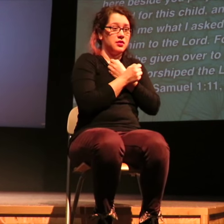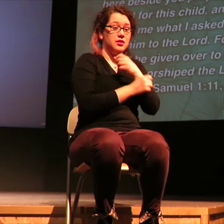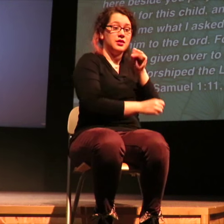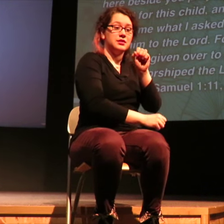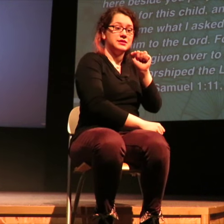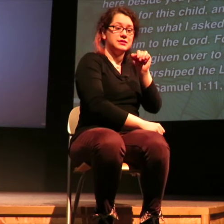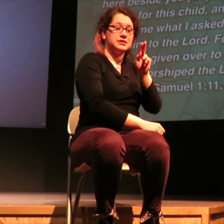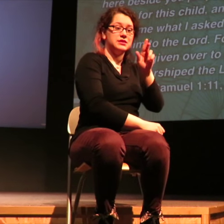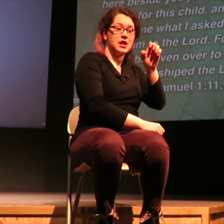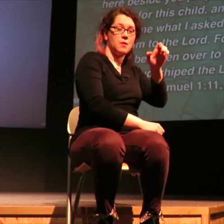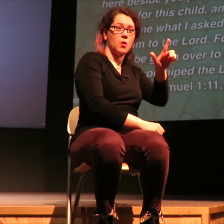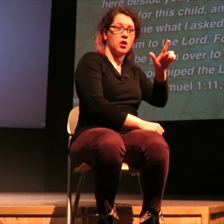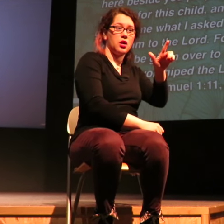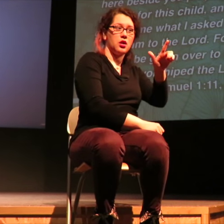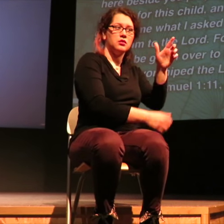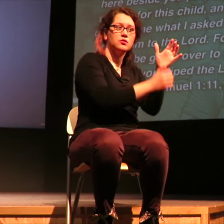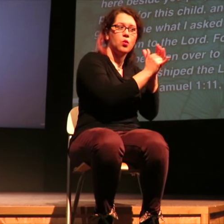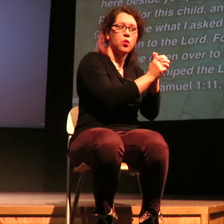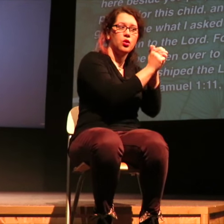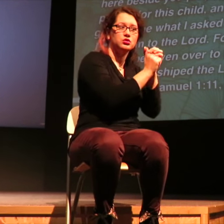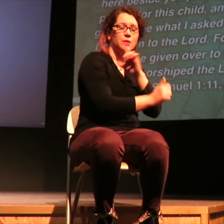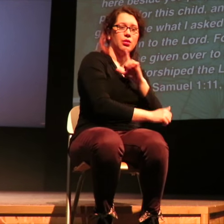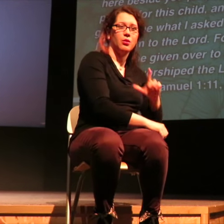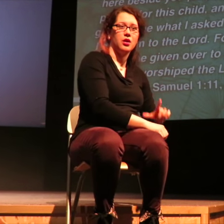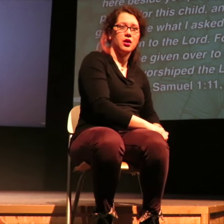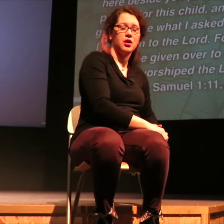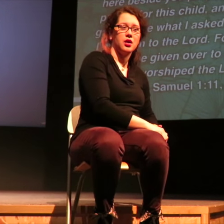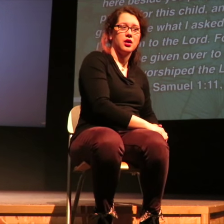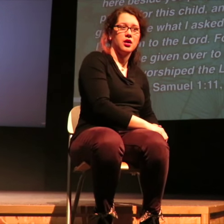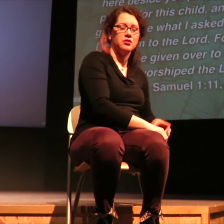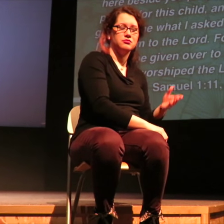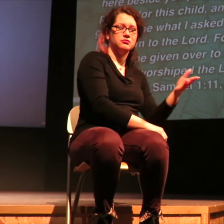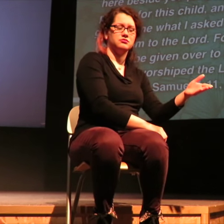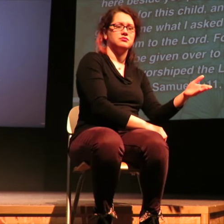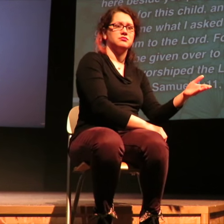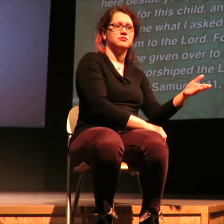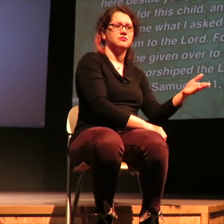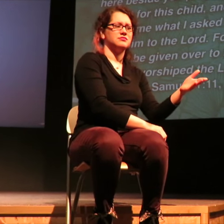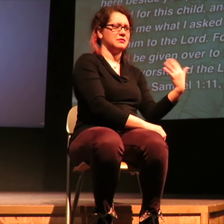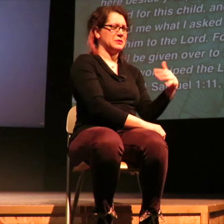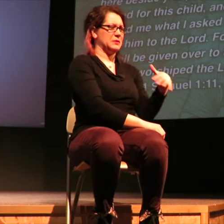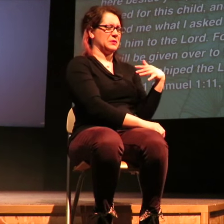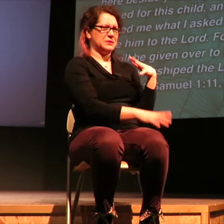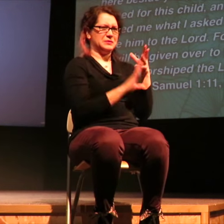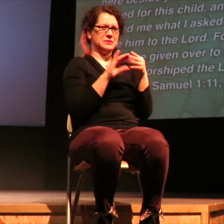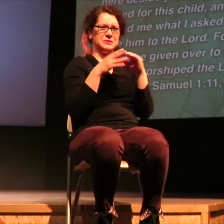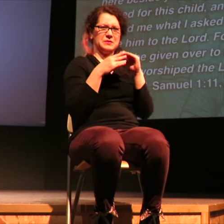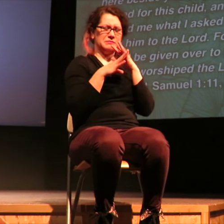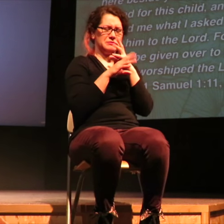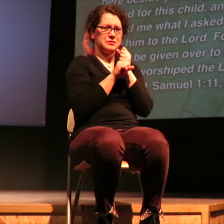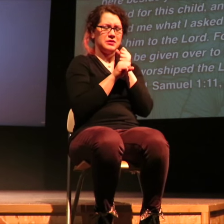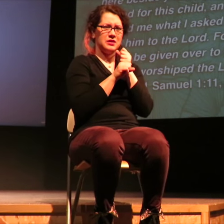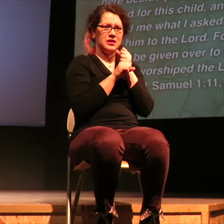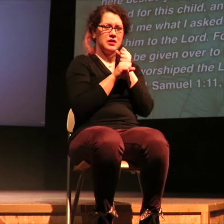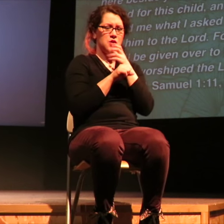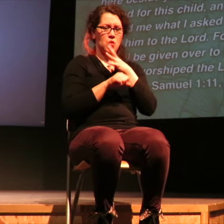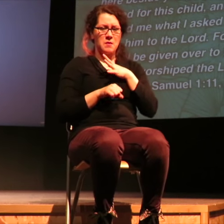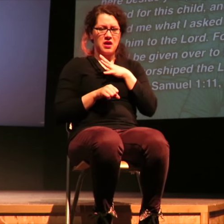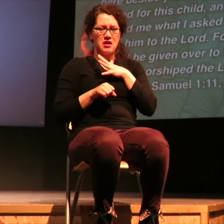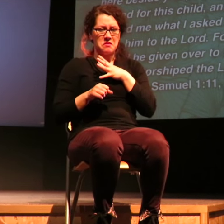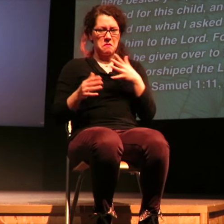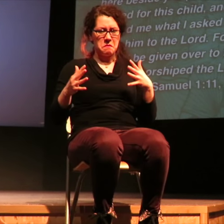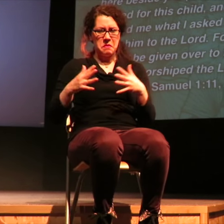worshipped the Lord there. There's this fascinating story of this woman who can't have a baby, and then she finally has